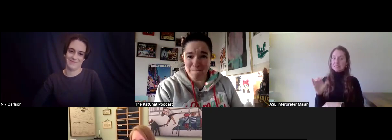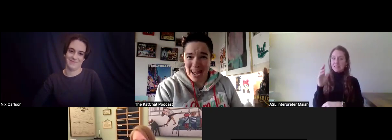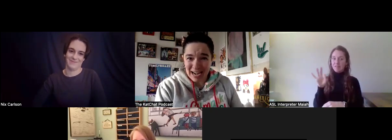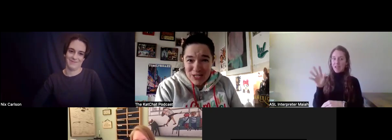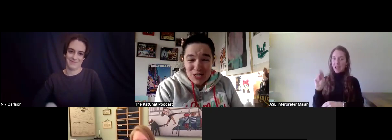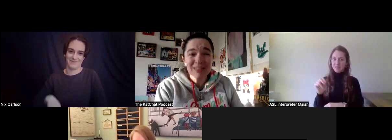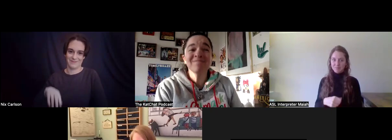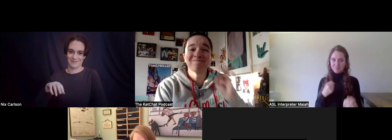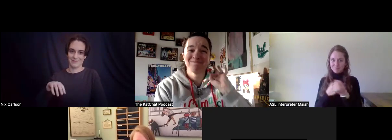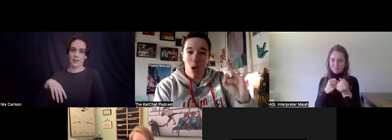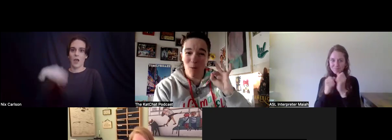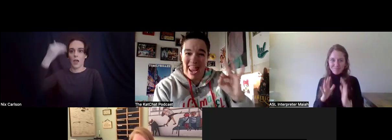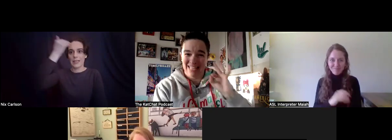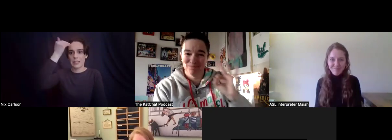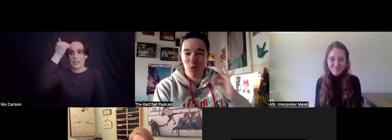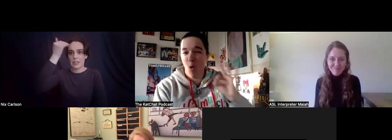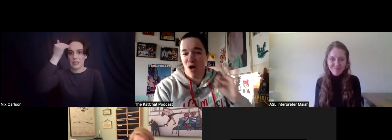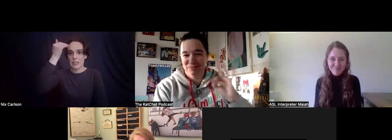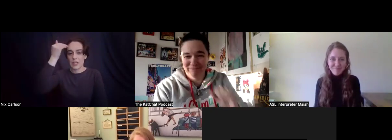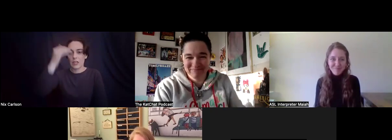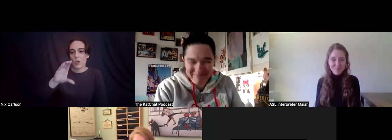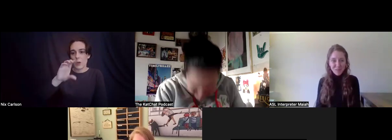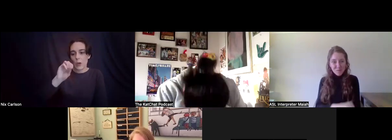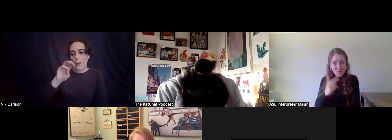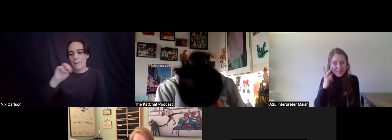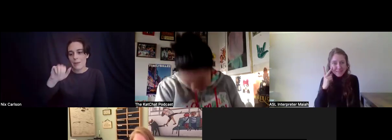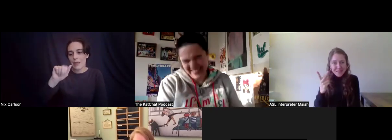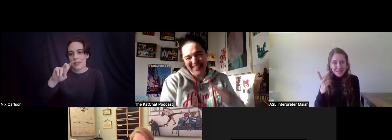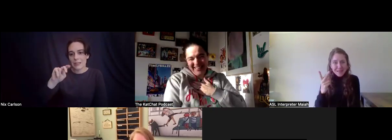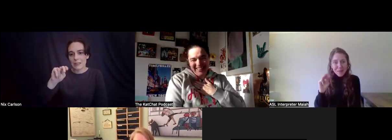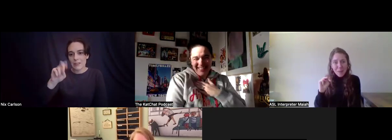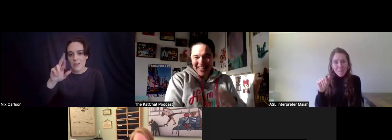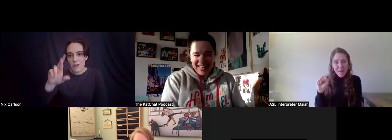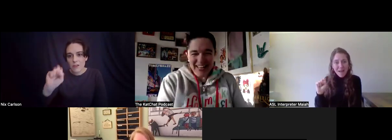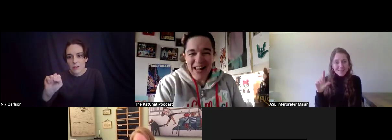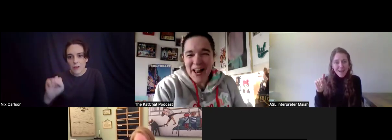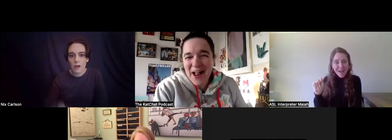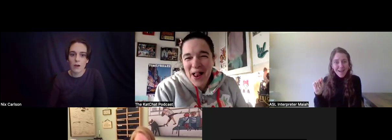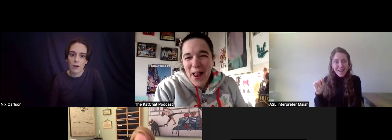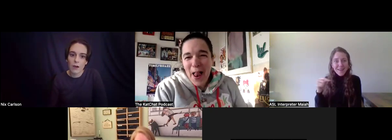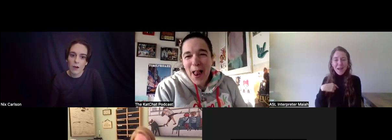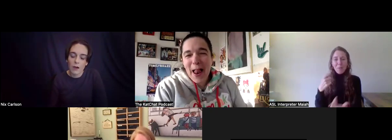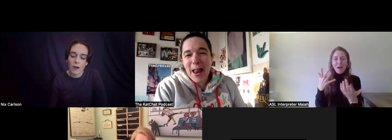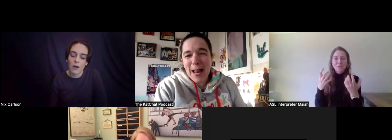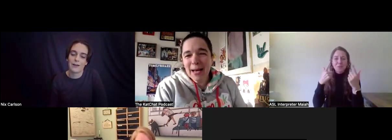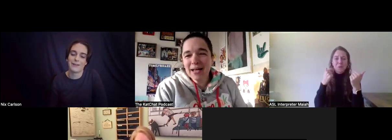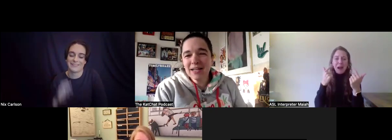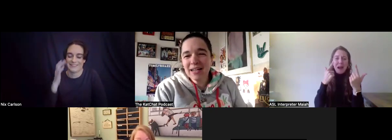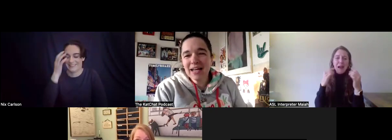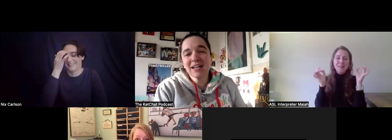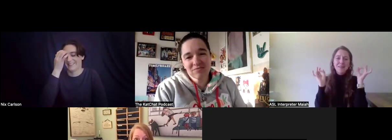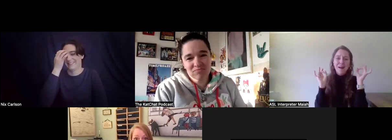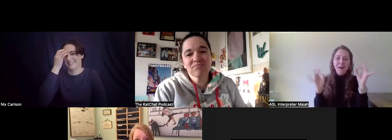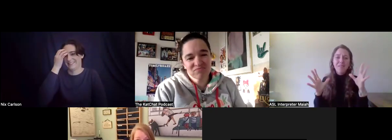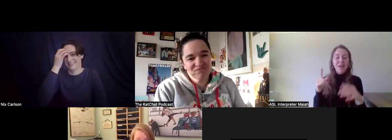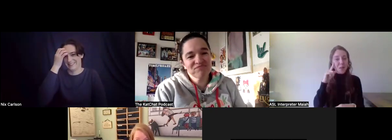Washington Commanders. Have you seen Okay, our mascot? good. It makes me want to cry. It's so bad. I thought it was a